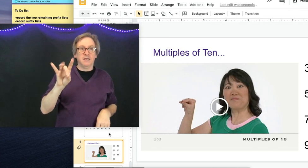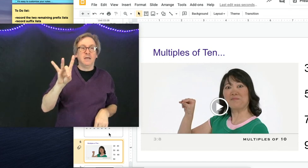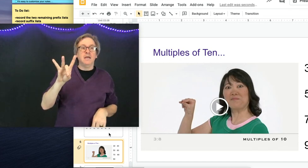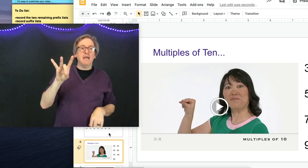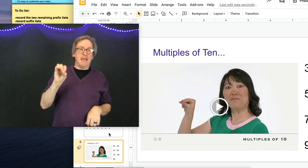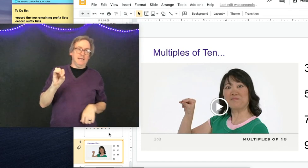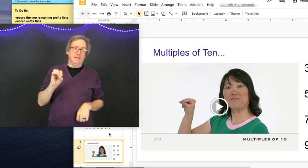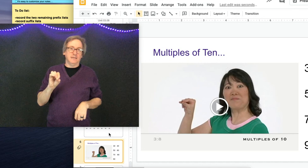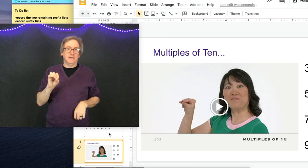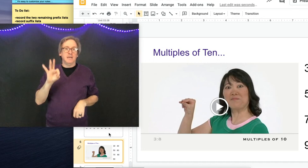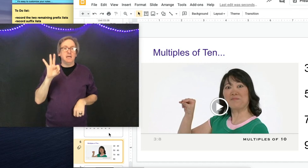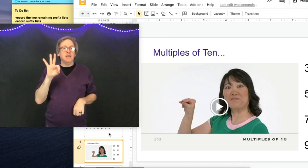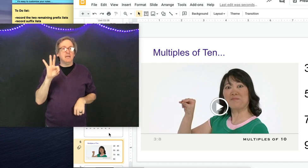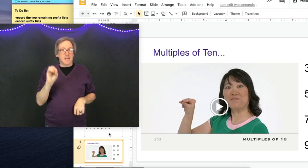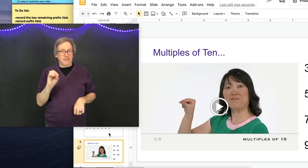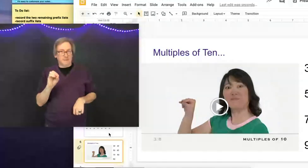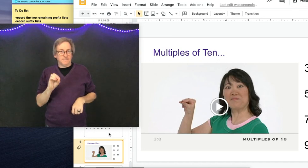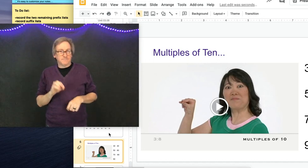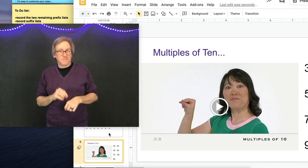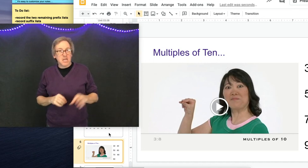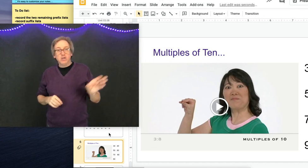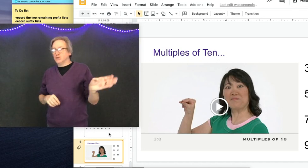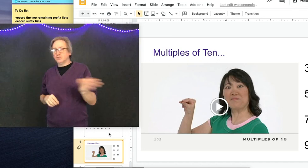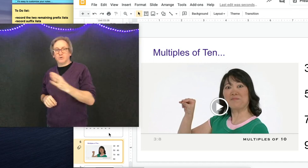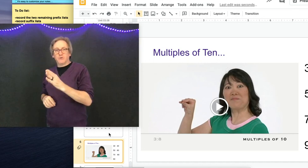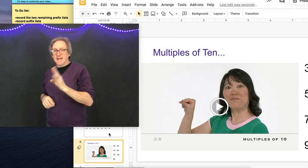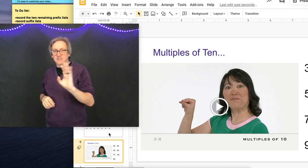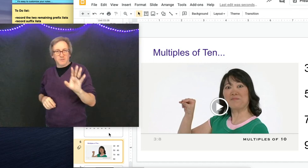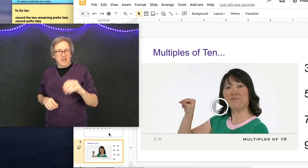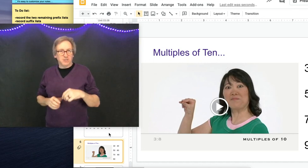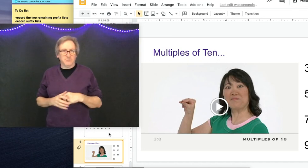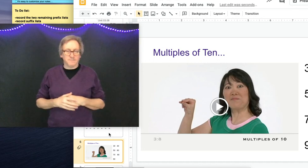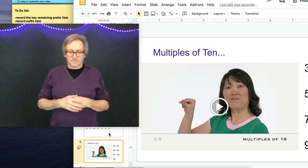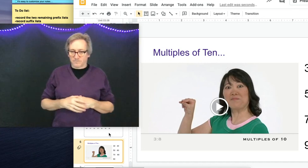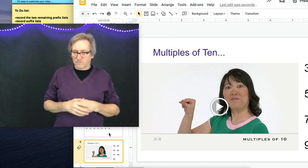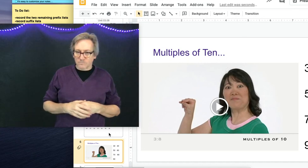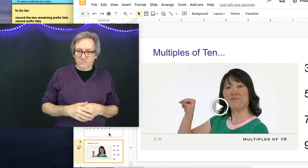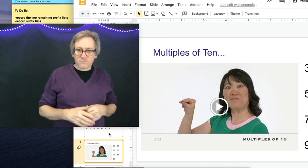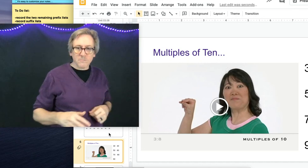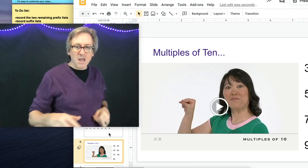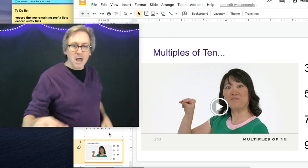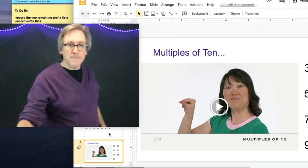70, 80, 90. She goes through a great explanation.